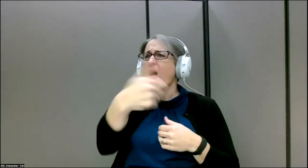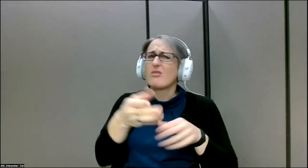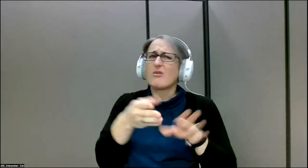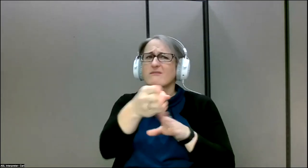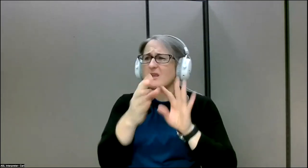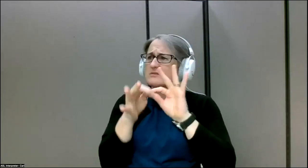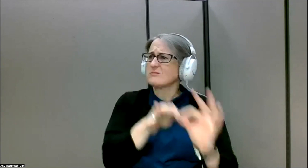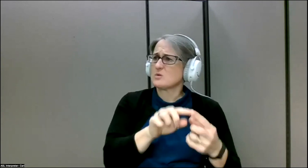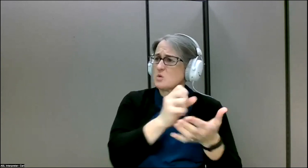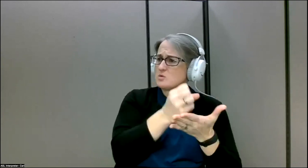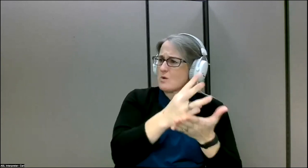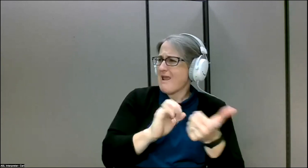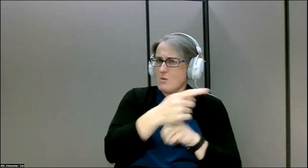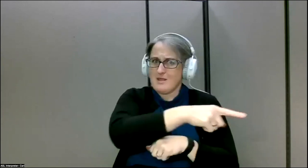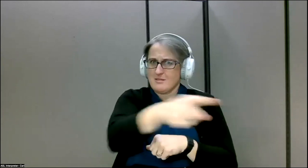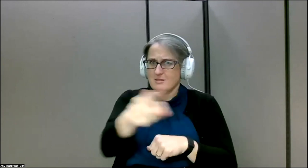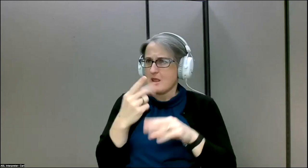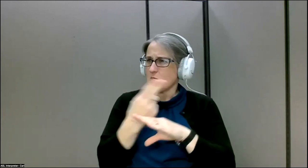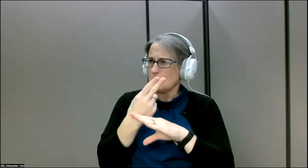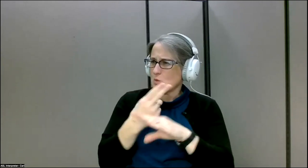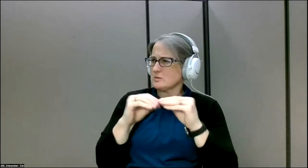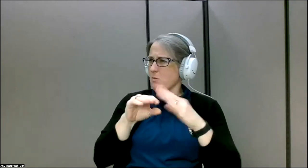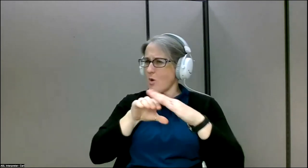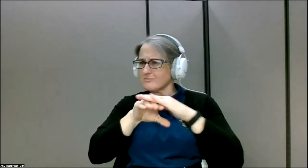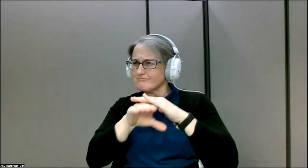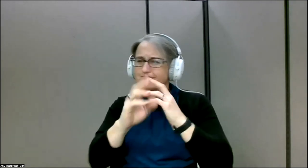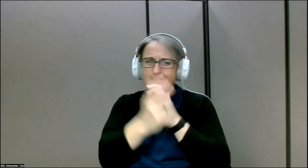more inclusive strategies in their professional work?